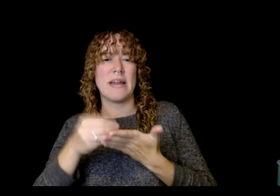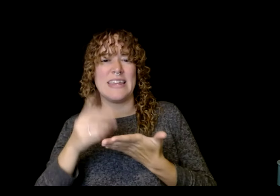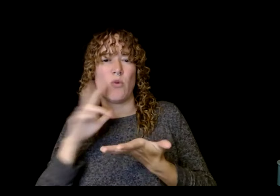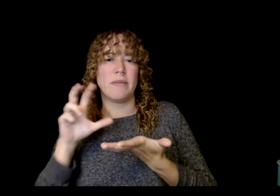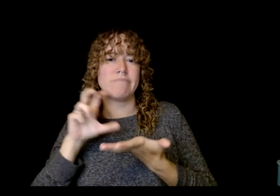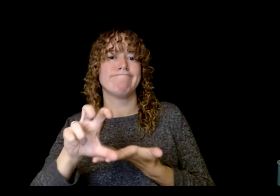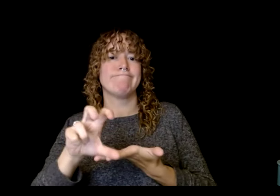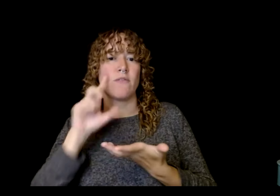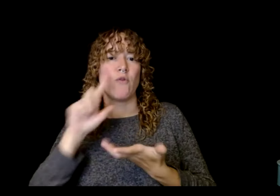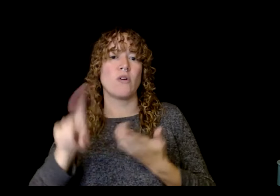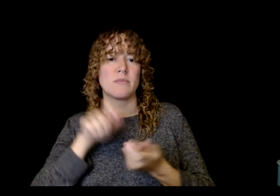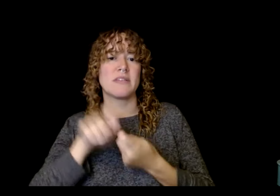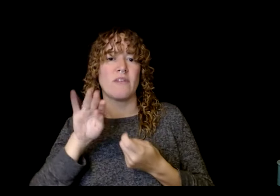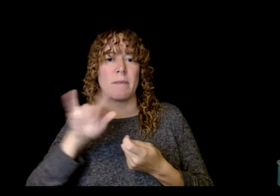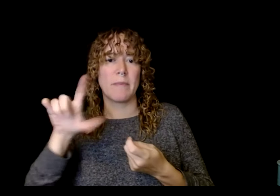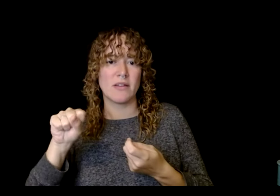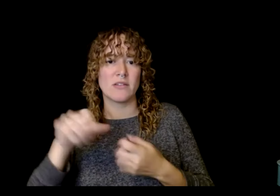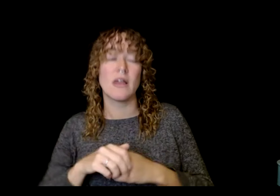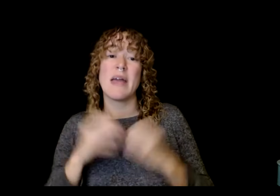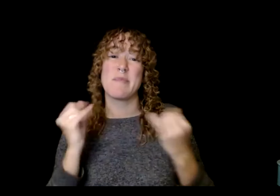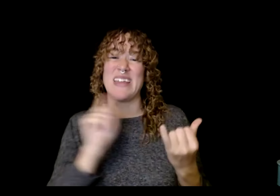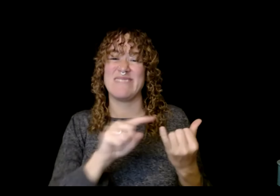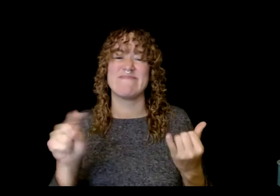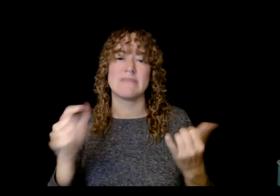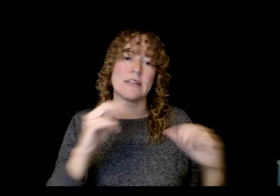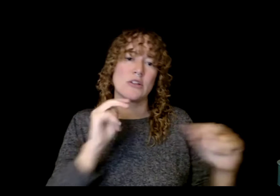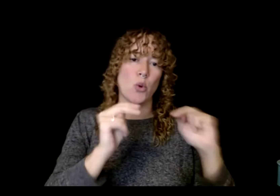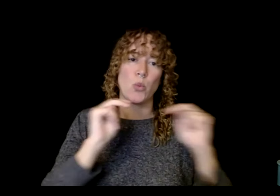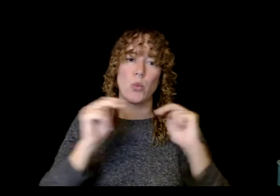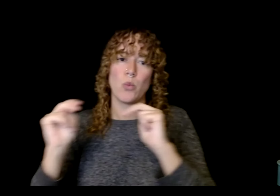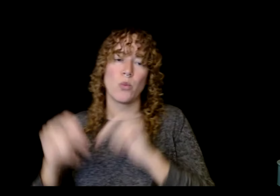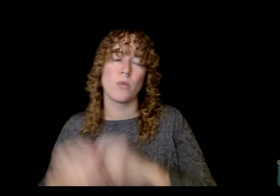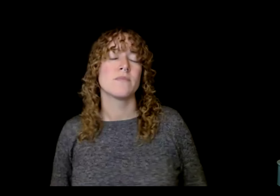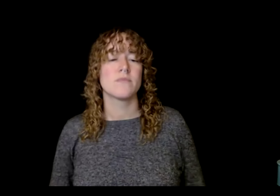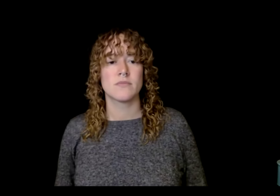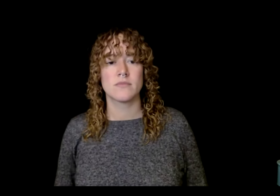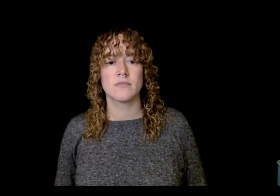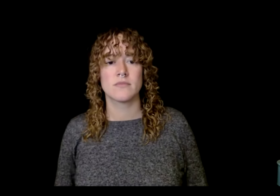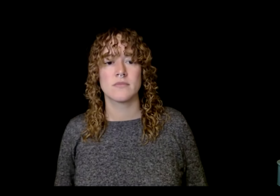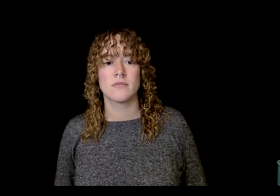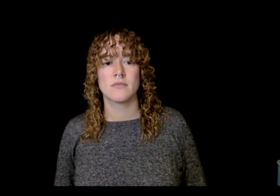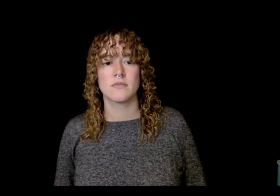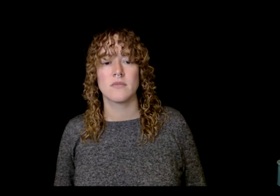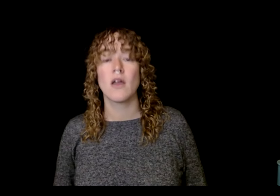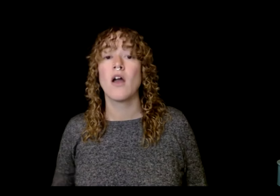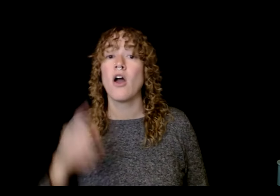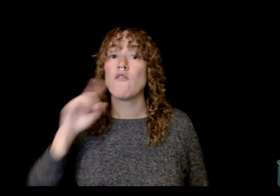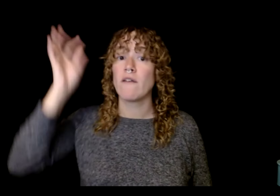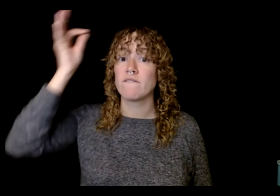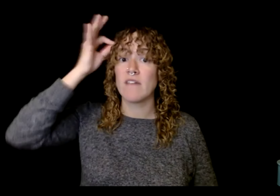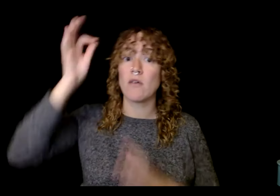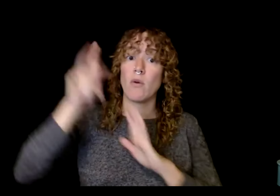of that is still under negotiations at the moment. And in terms of what we're seeing at the federal policy